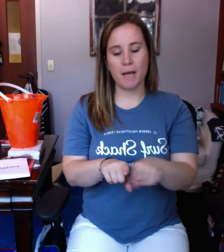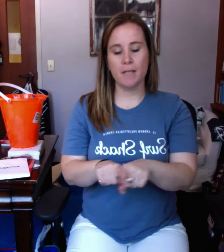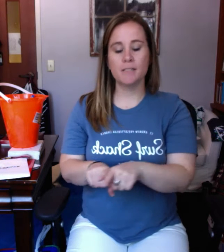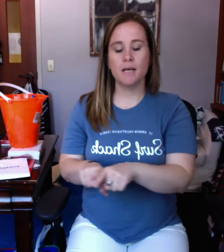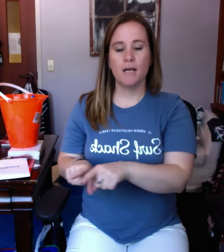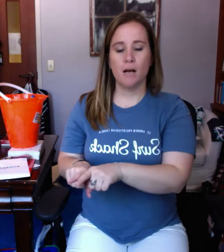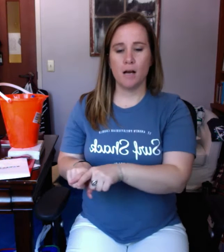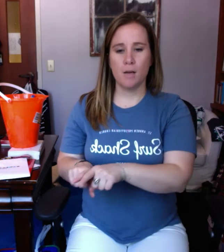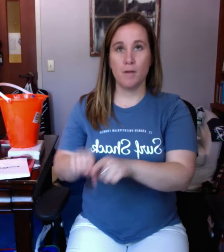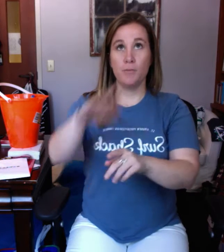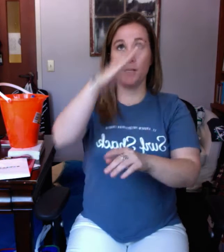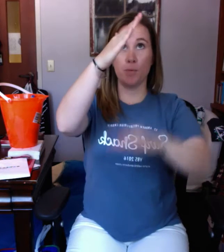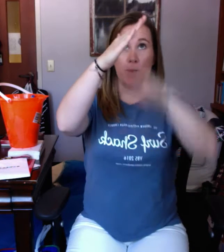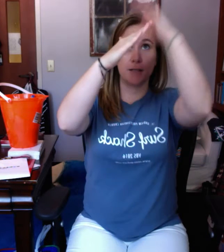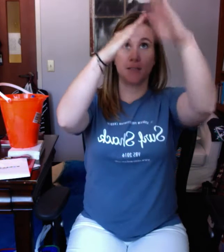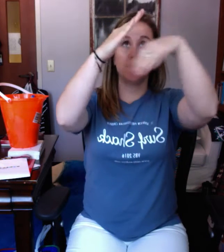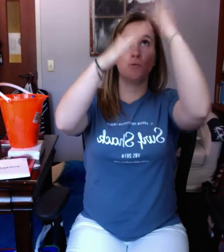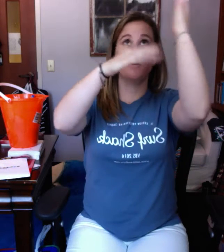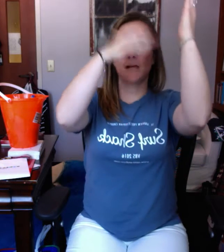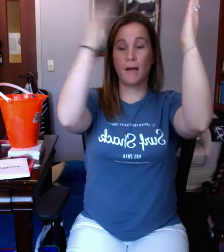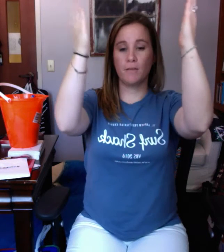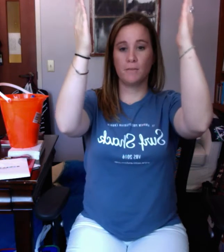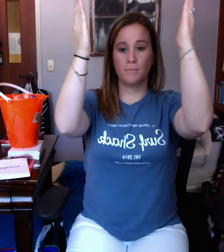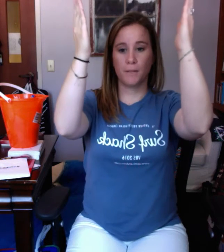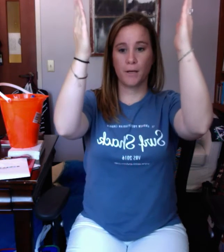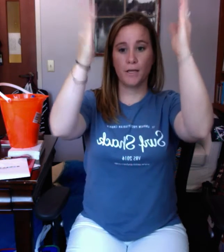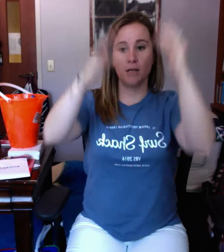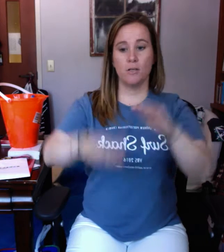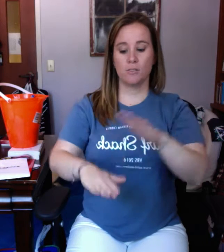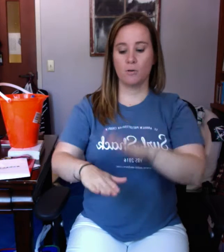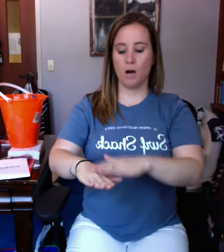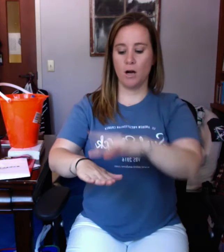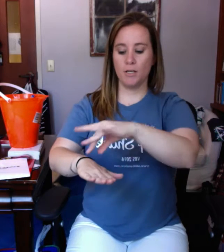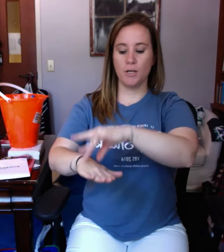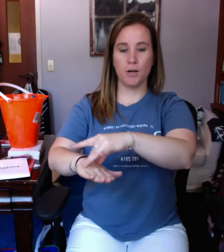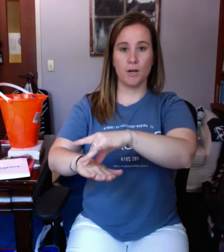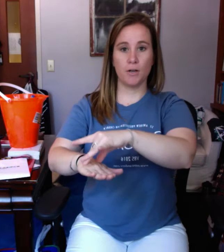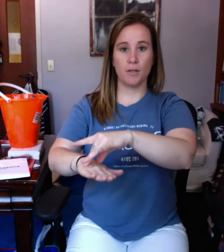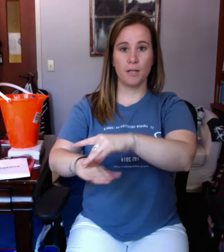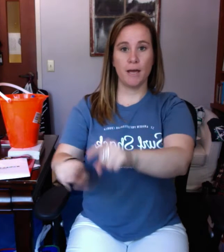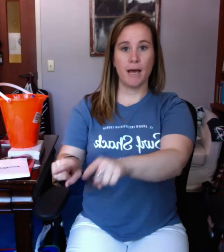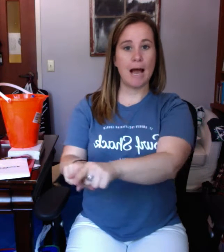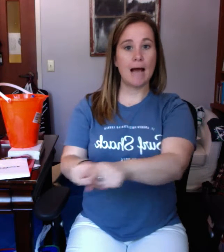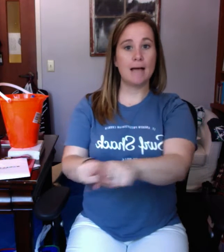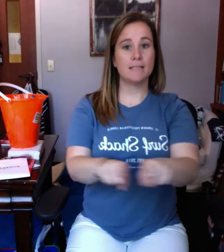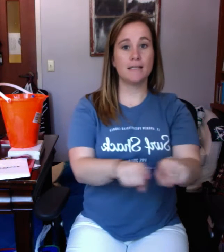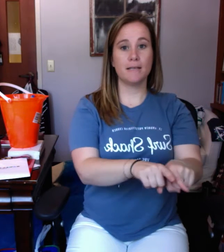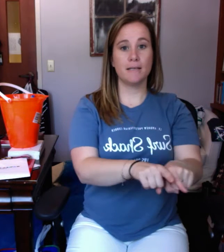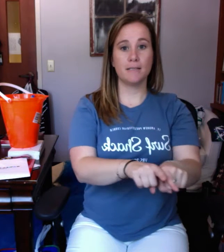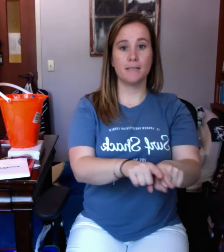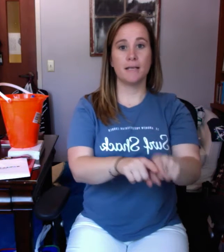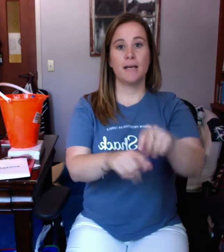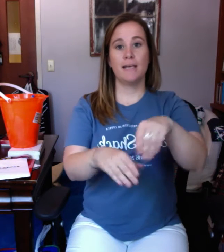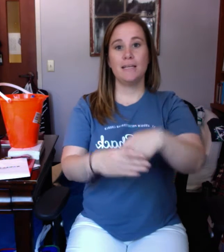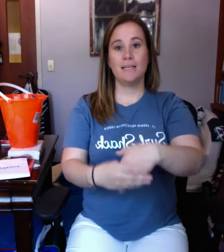as. And then we go back to heaven. Okay. So on earth as it is